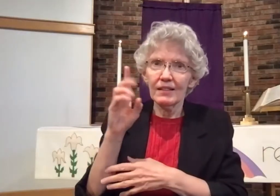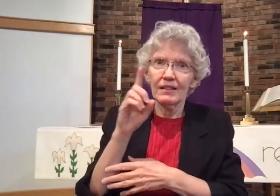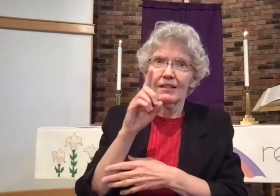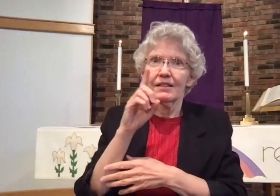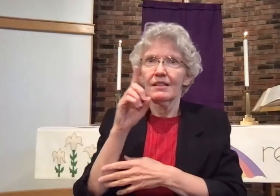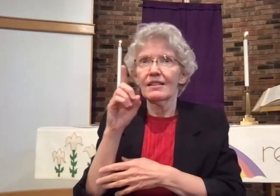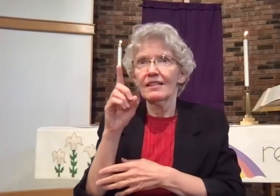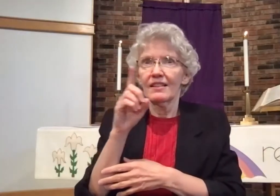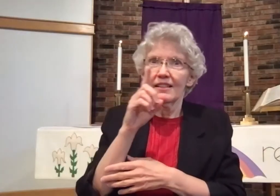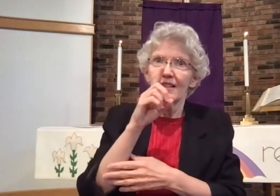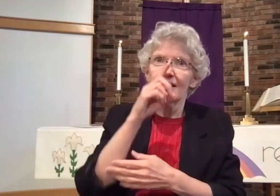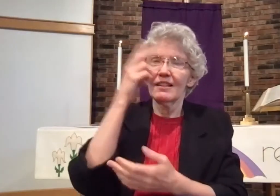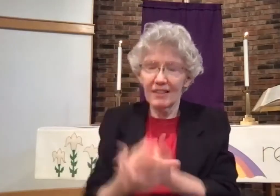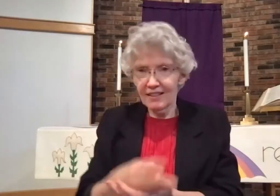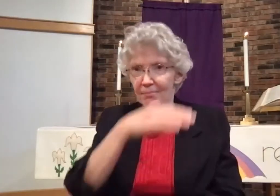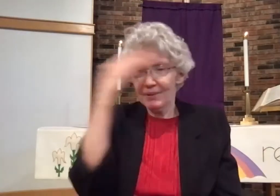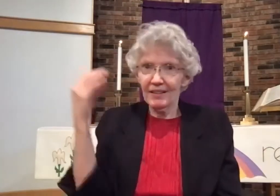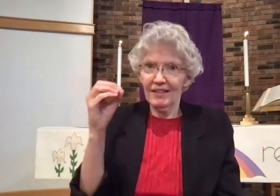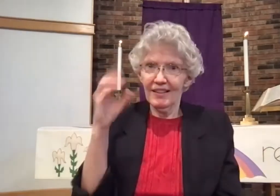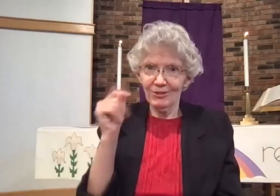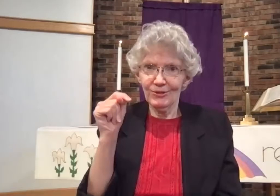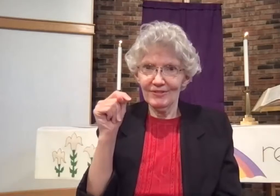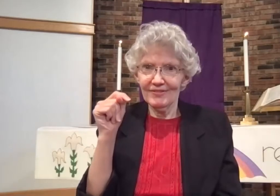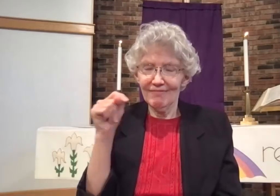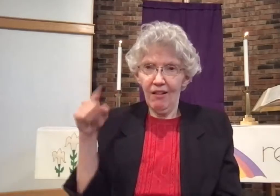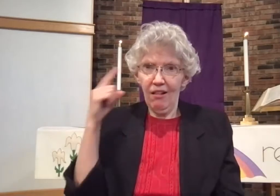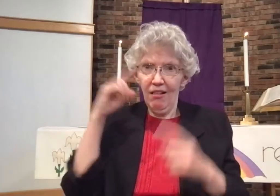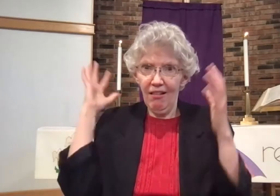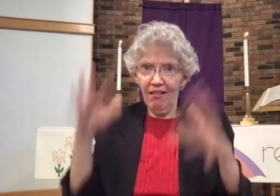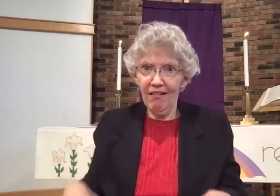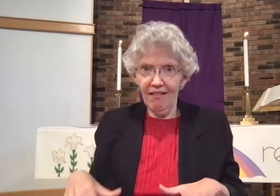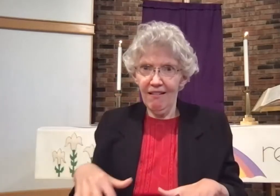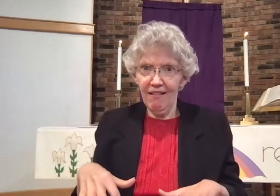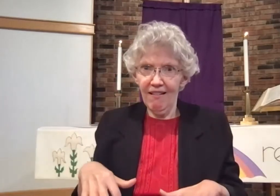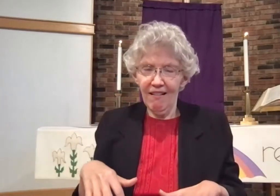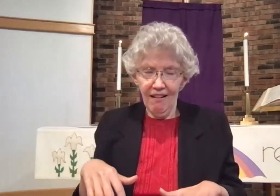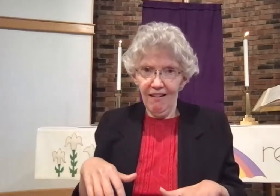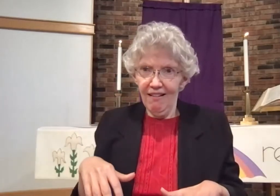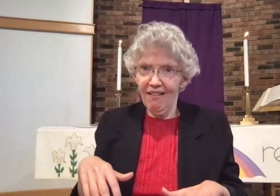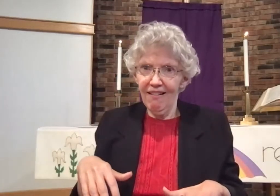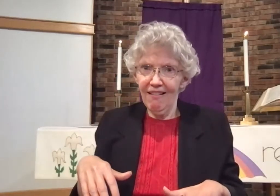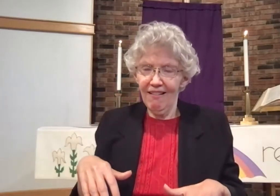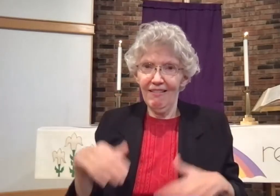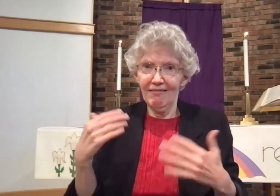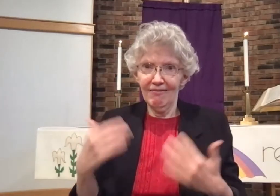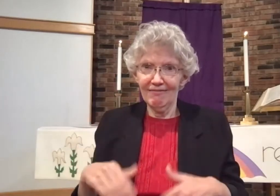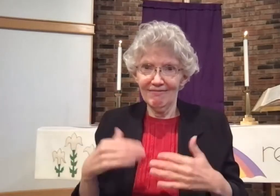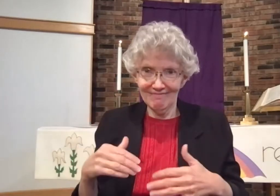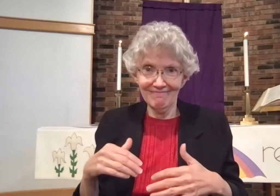As the court assistants led her over, being an elderly woman, Vandenbroek was so overwhelmed that he fainted.